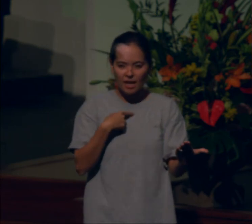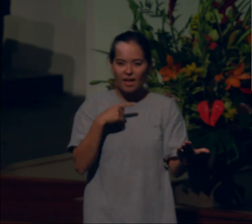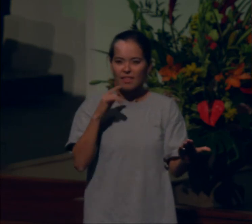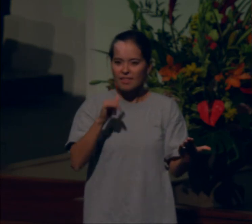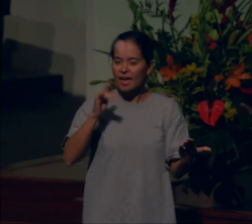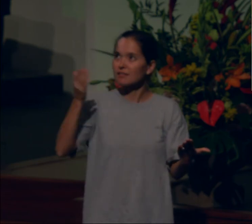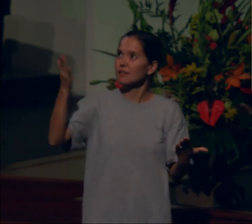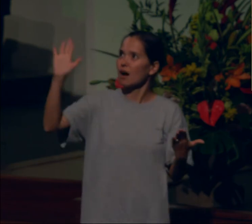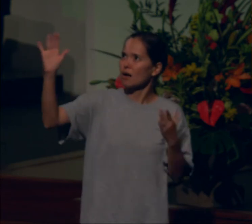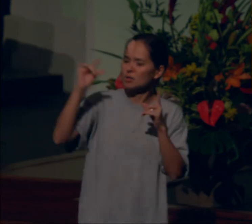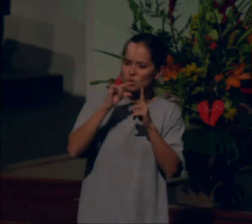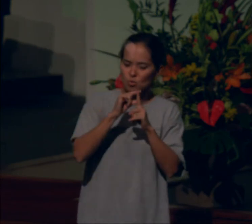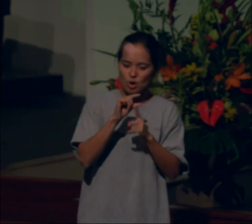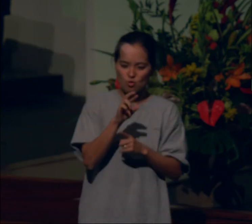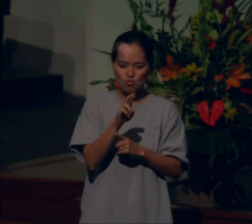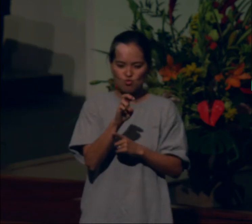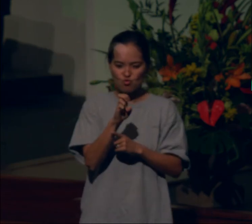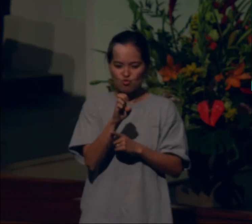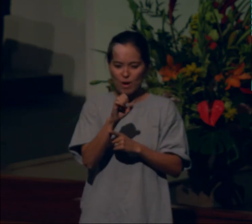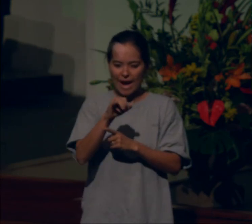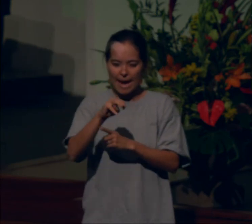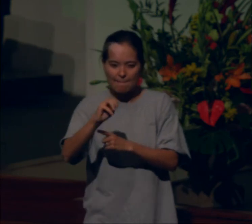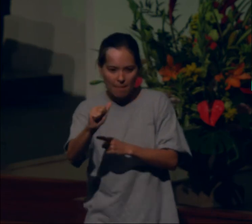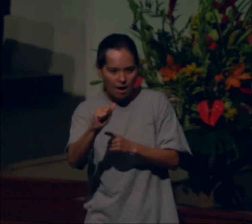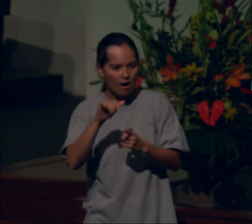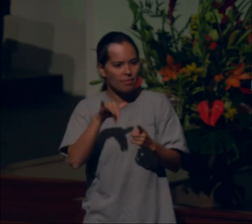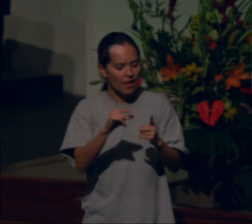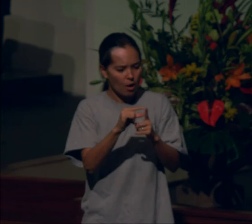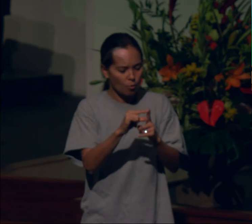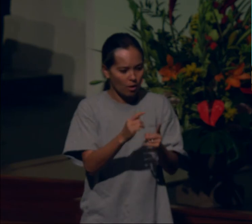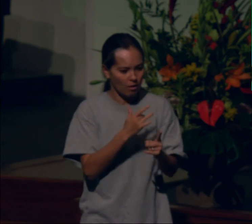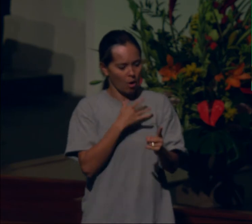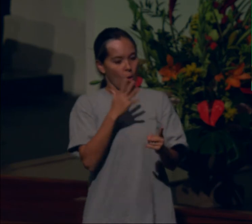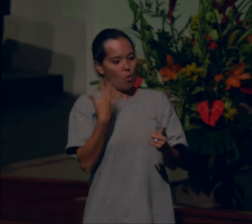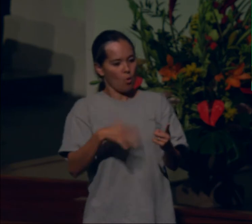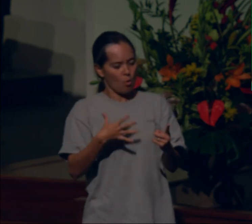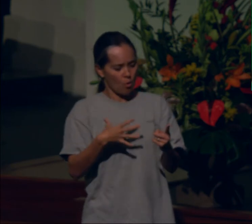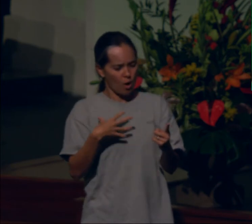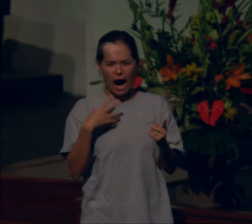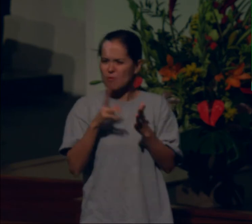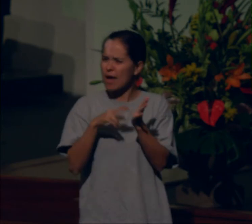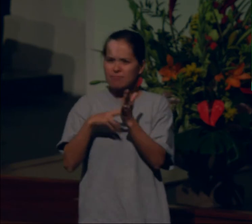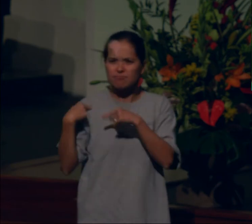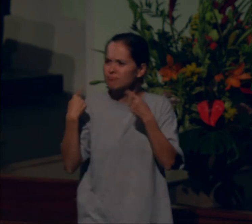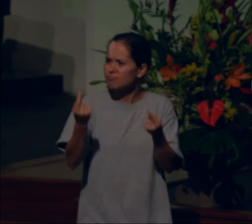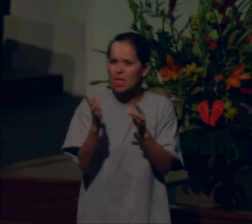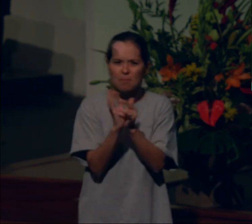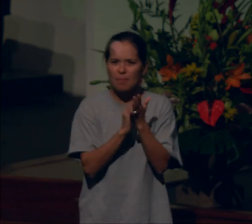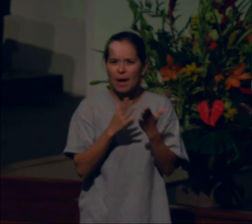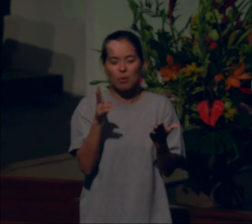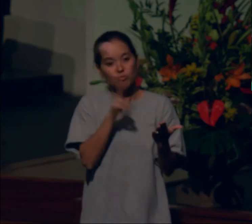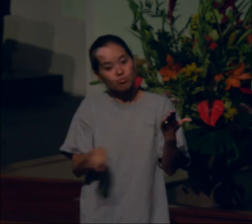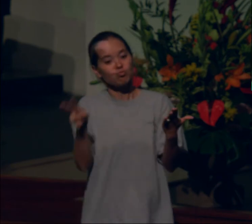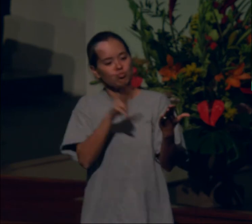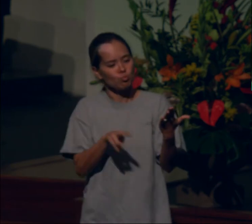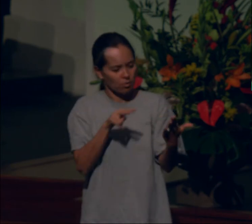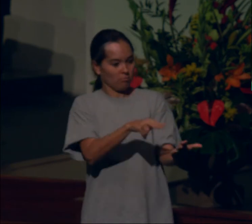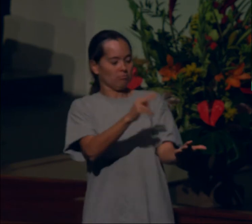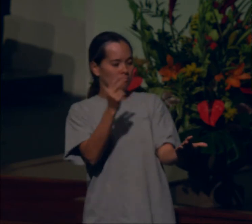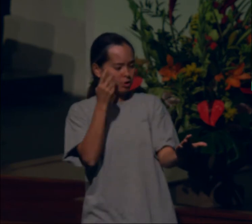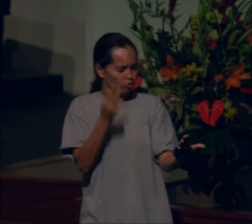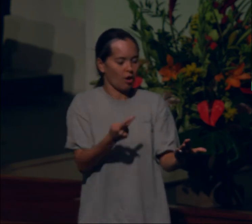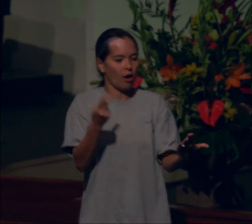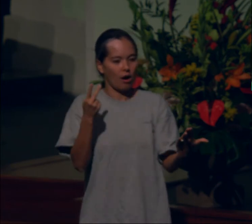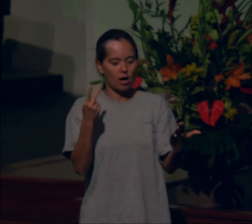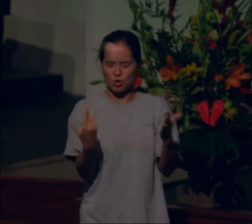rhema word. When a scripture comes alive to you, and you're like, wow, I've read that 100 times. I never saw it like that. But man, God gave it to you